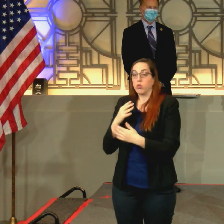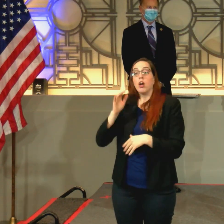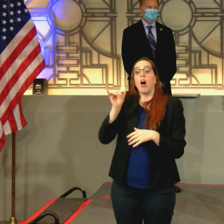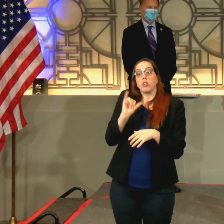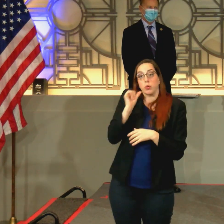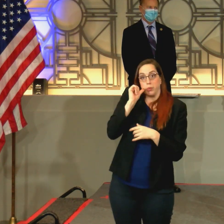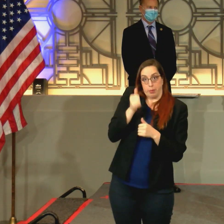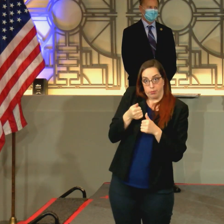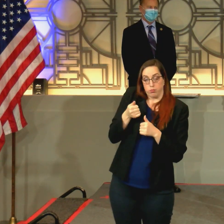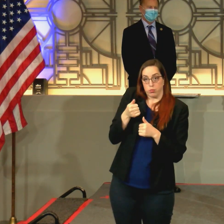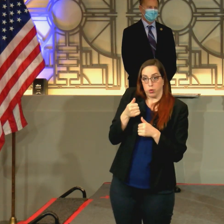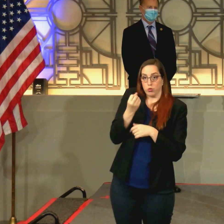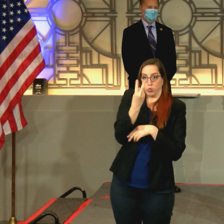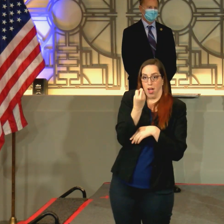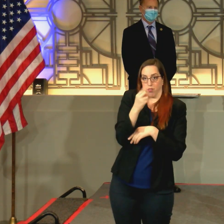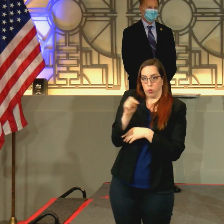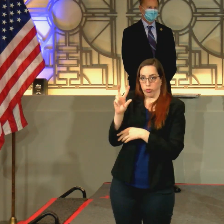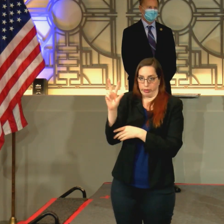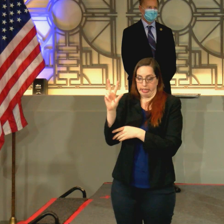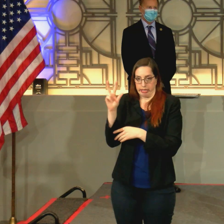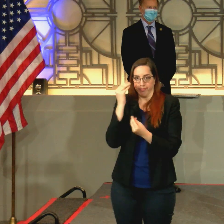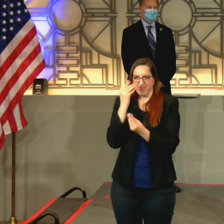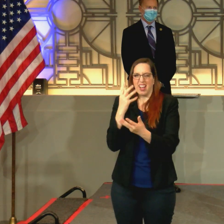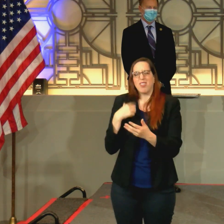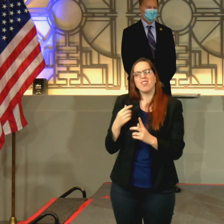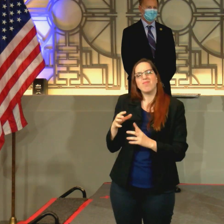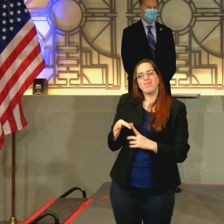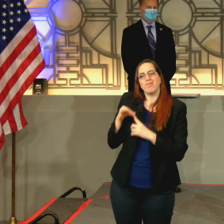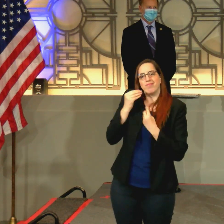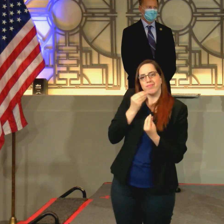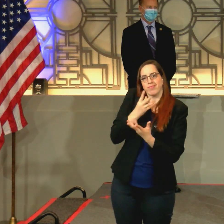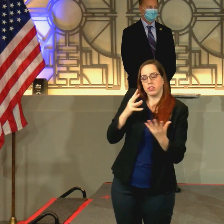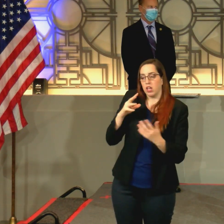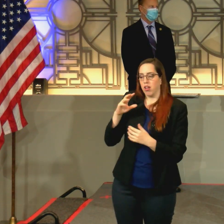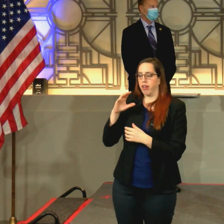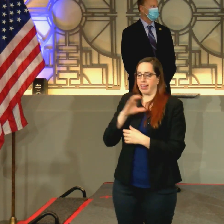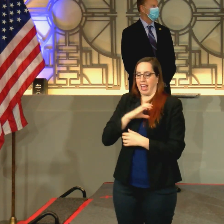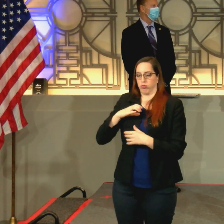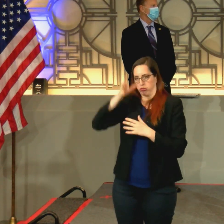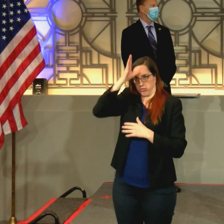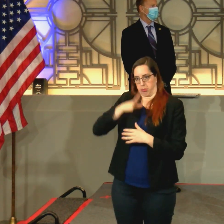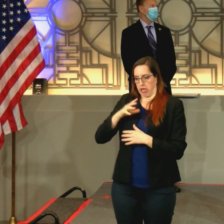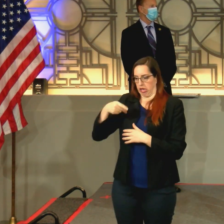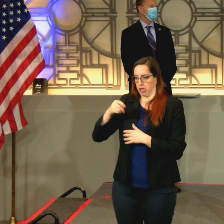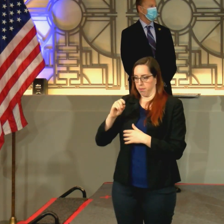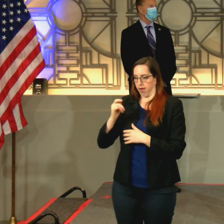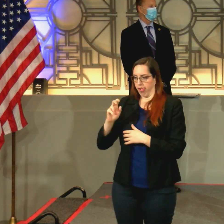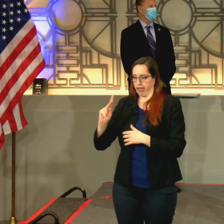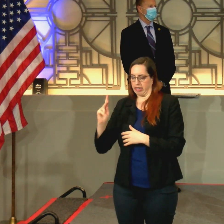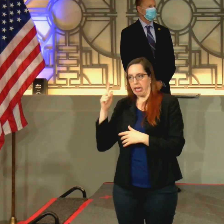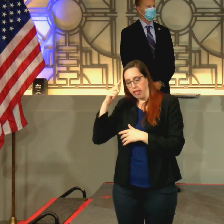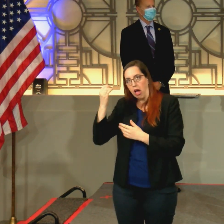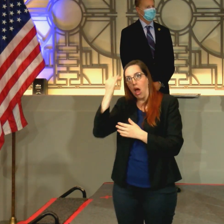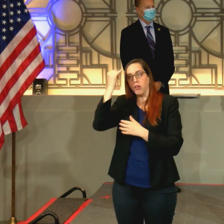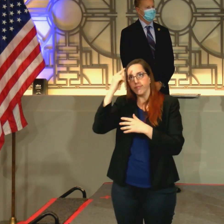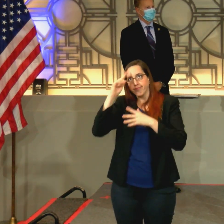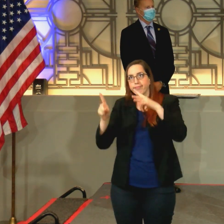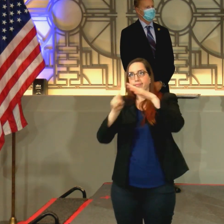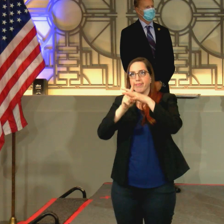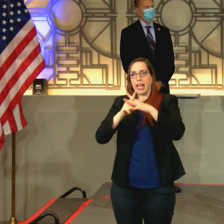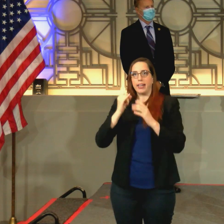want to give a special acknowledgement because it was Councilmember Edward Pollard who came up with the idea with pausing on Thursday, 12, for a moment